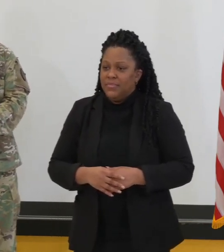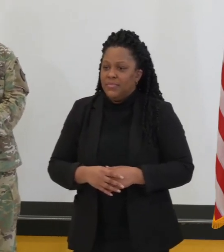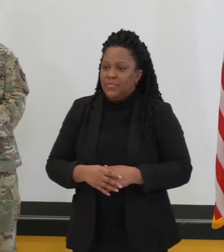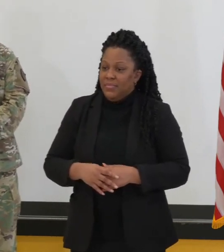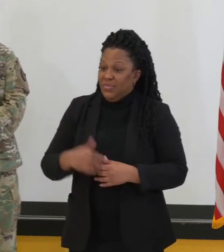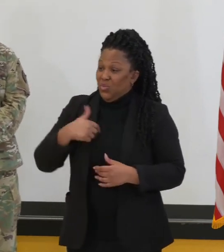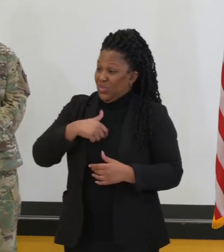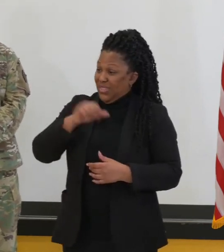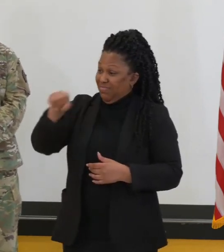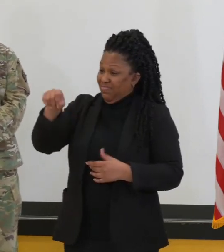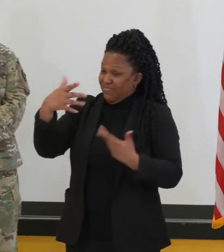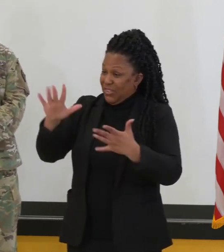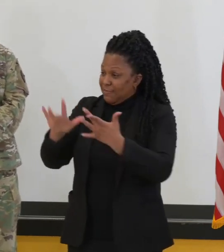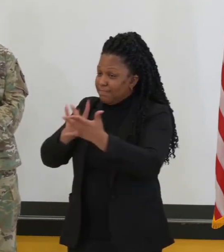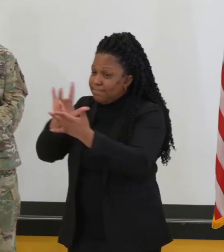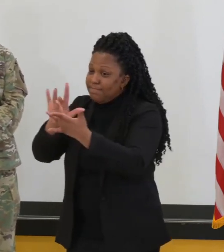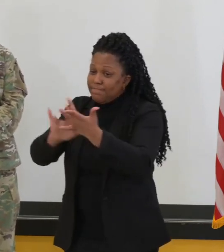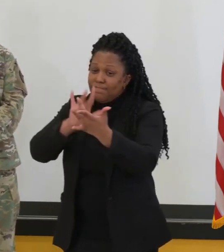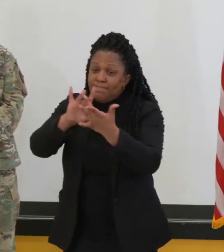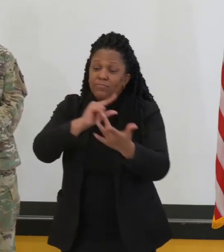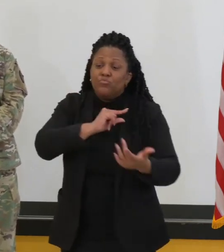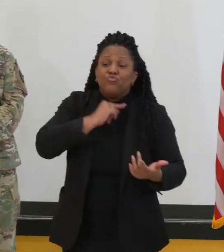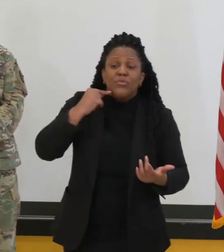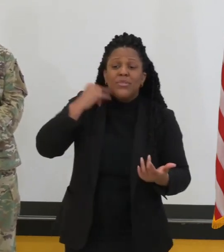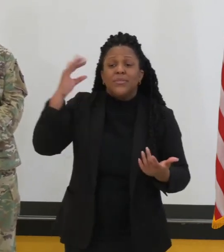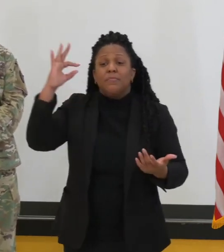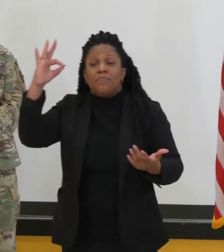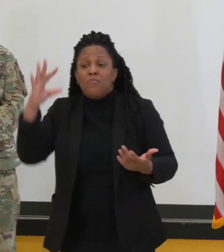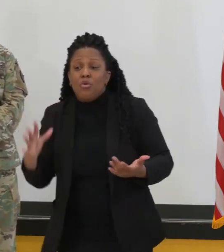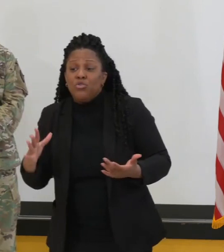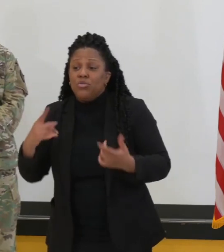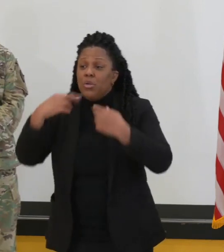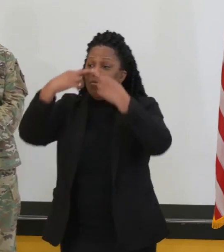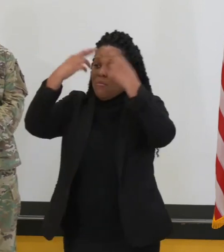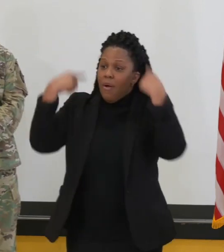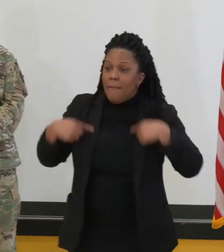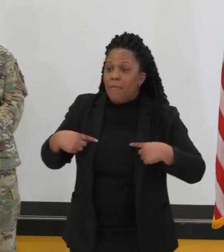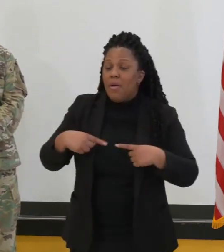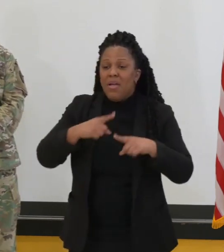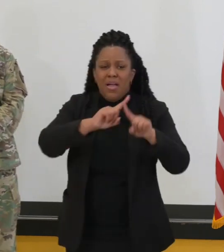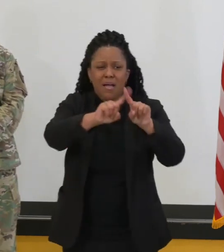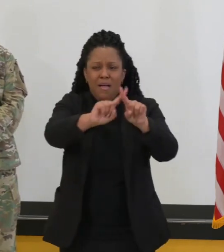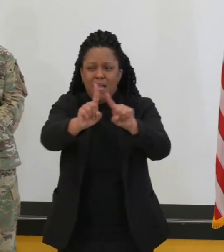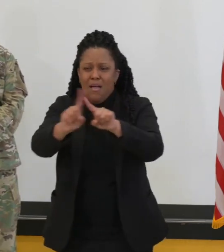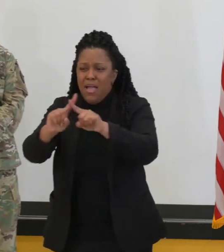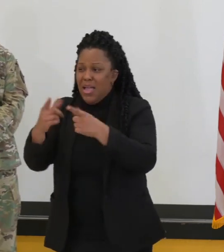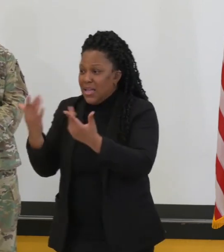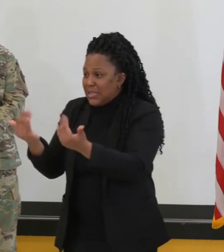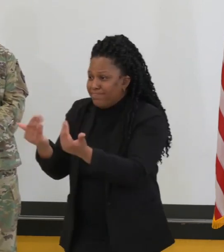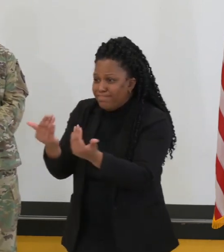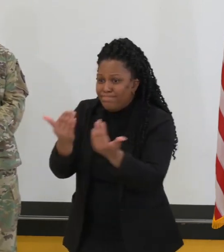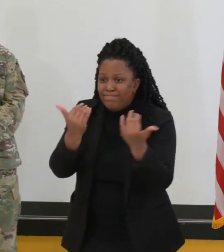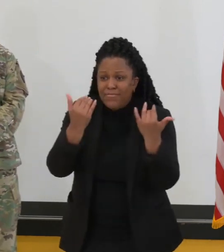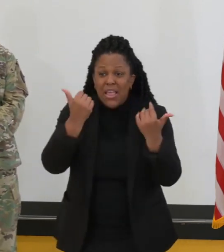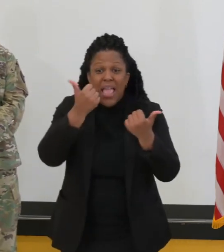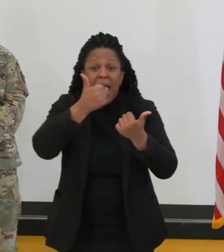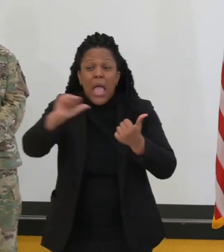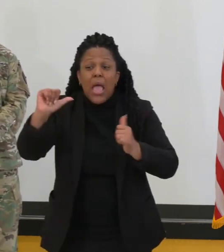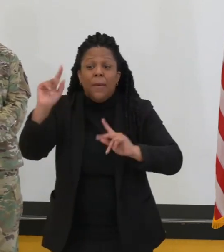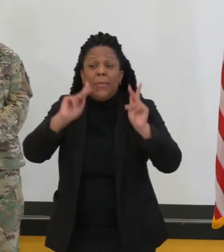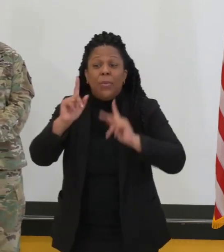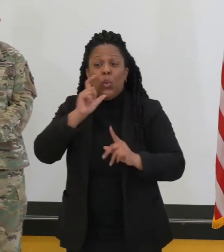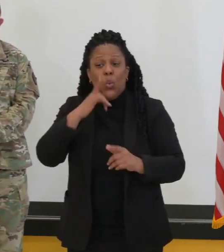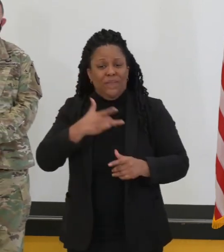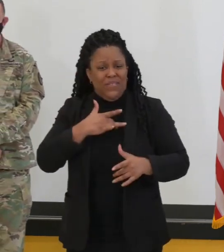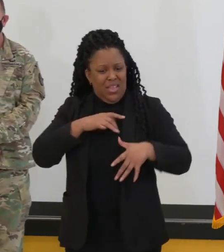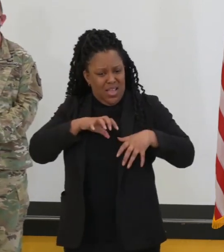to rabbis, and to pastors, and to priests, and to imams to say, please invite folks that are in pain, please invite